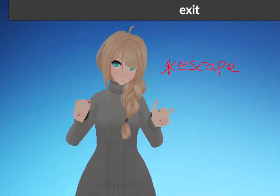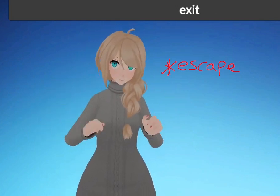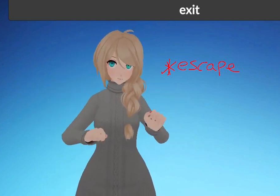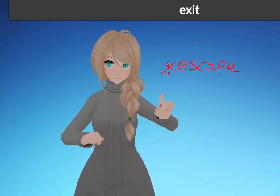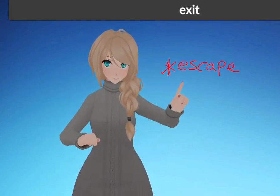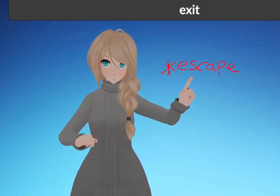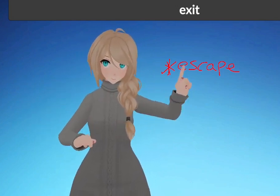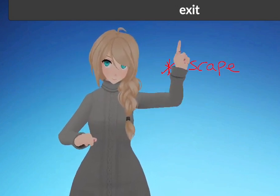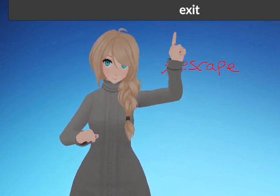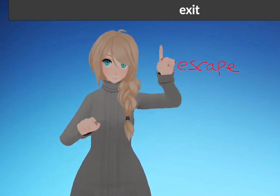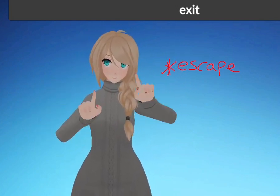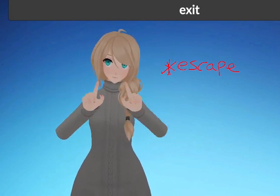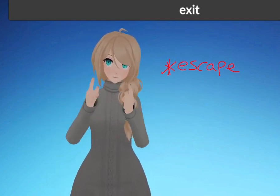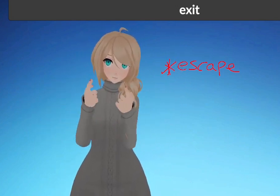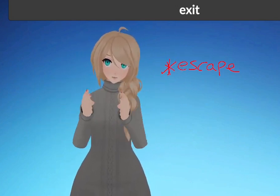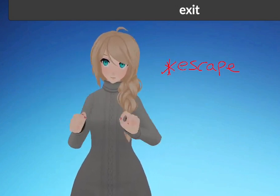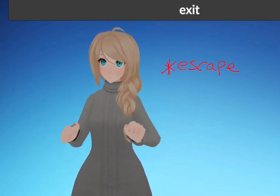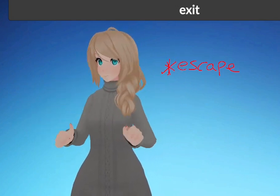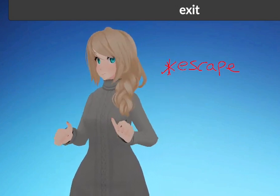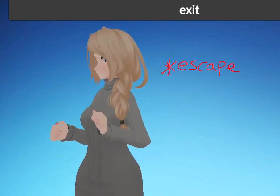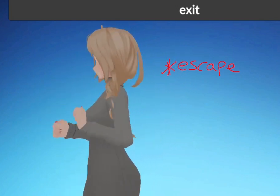So yeah, something.